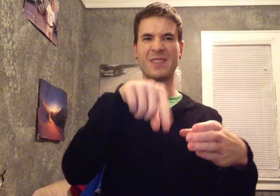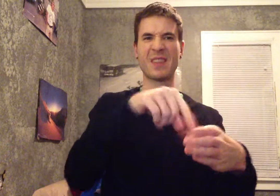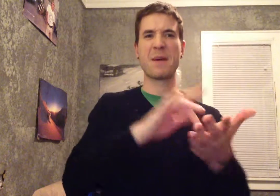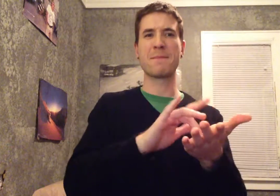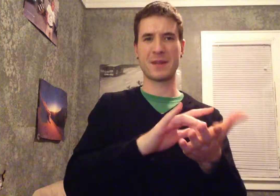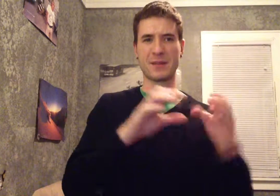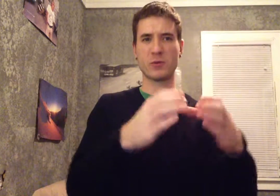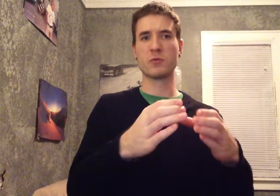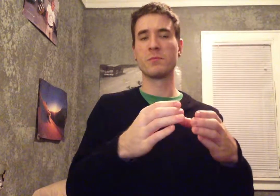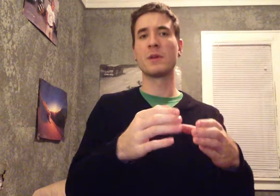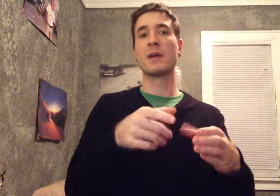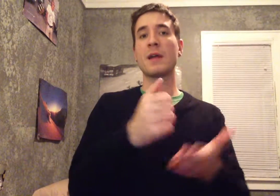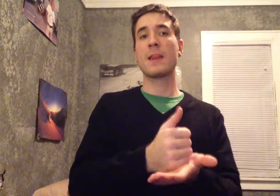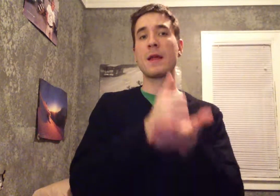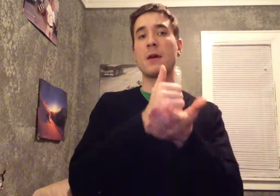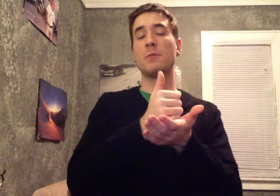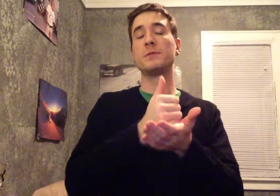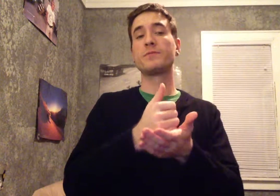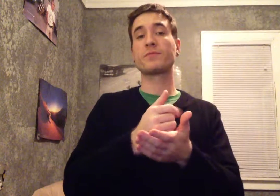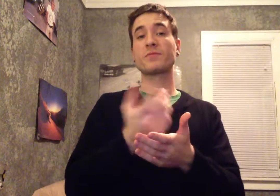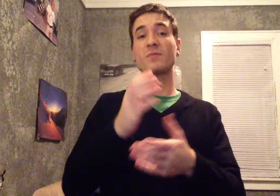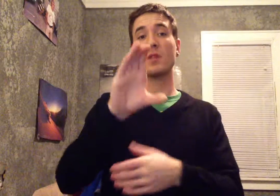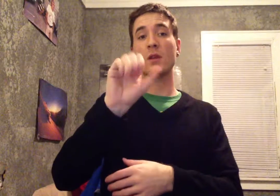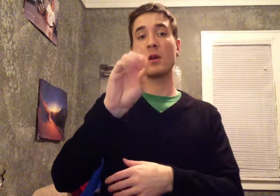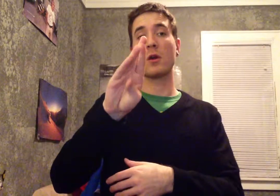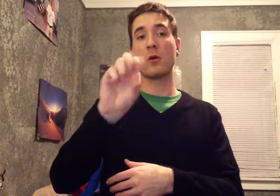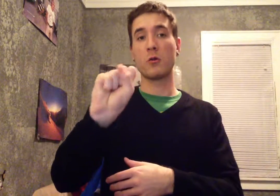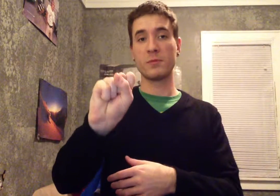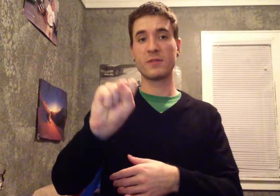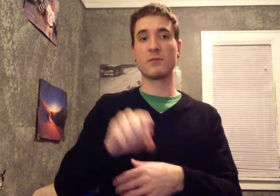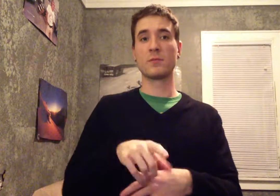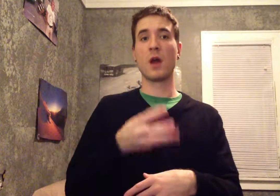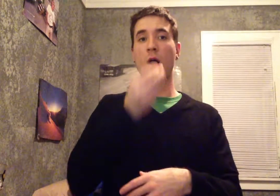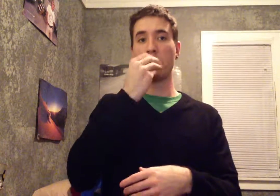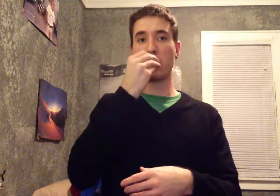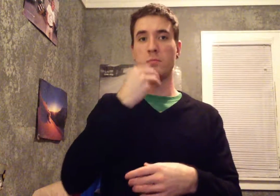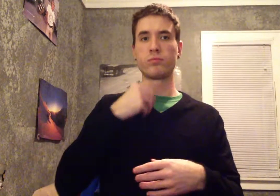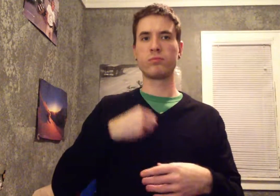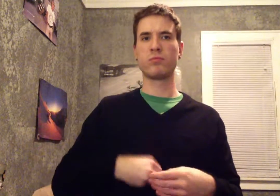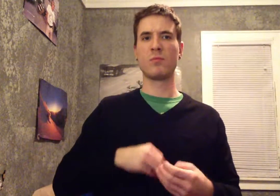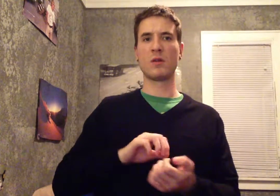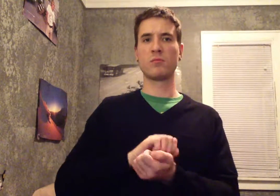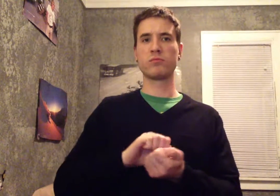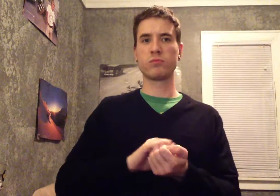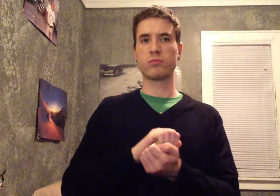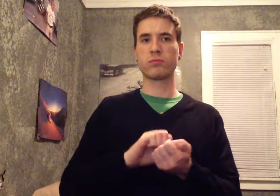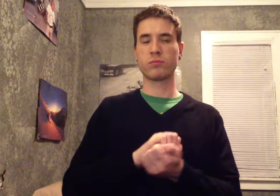There are also some relatively new injectable drugs that have unique mechanisms of action. Sometimes